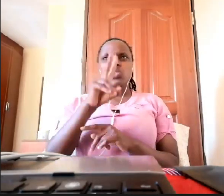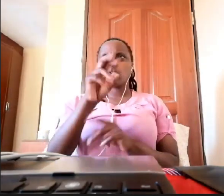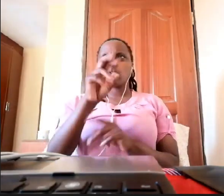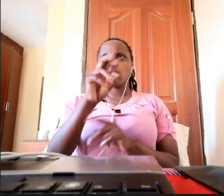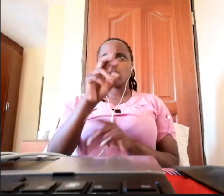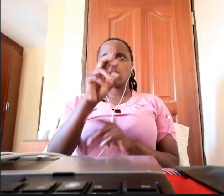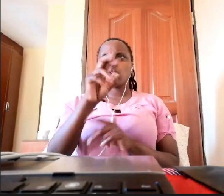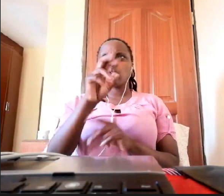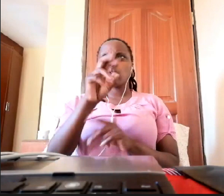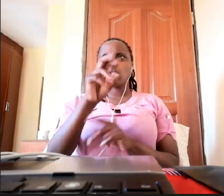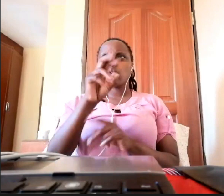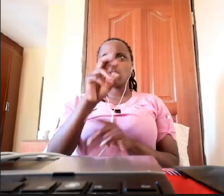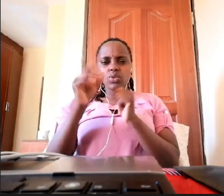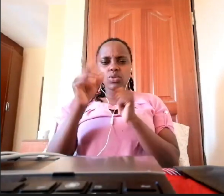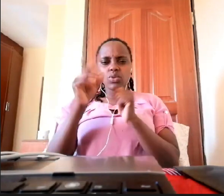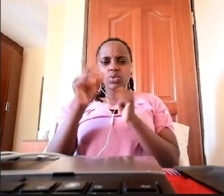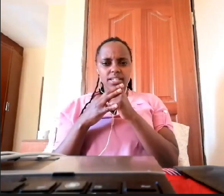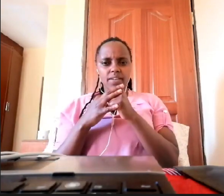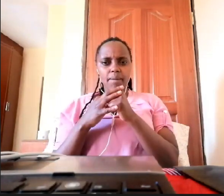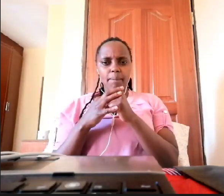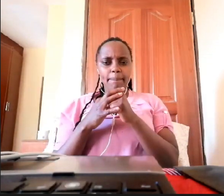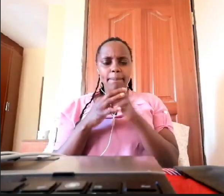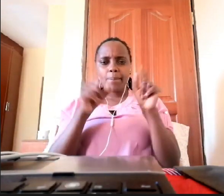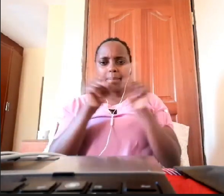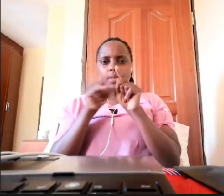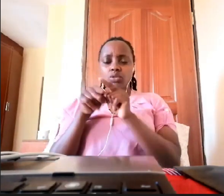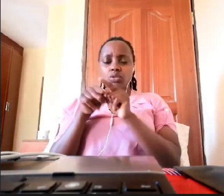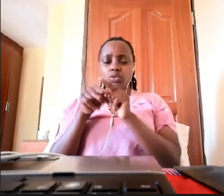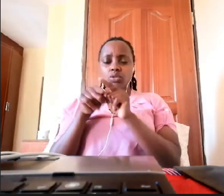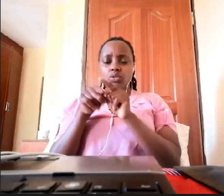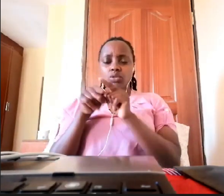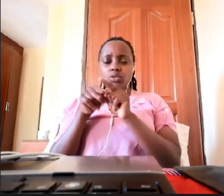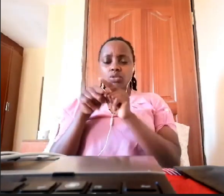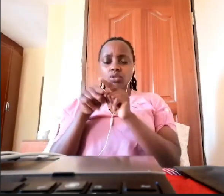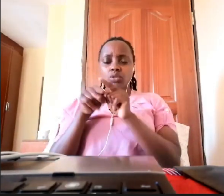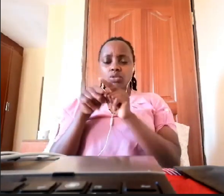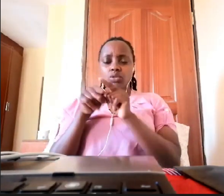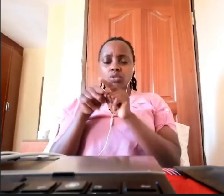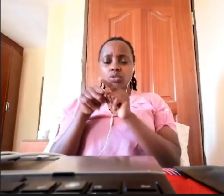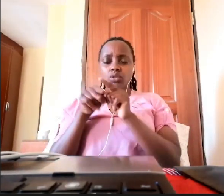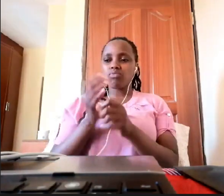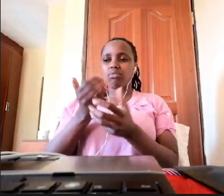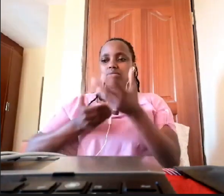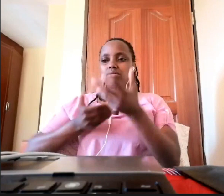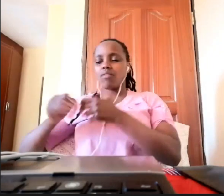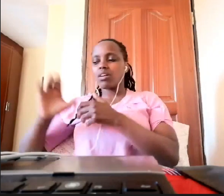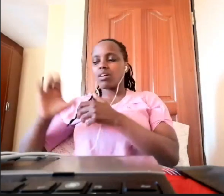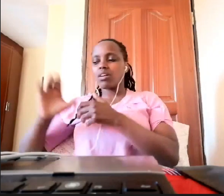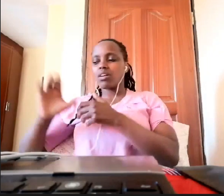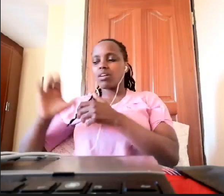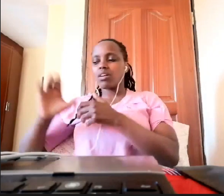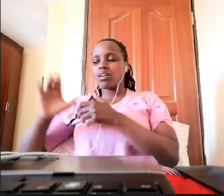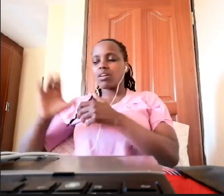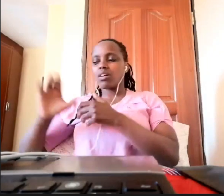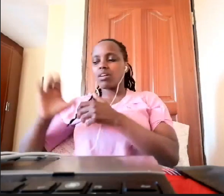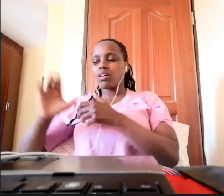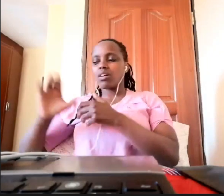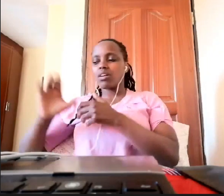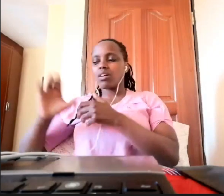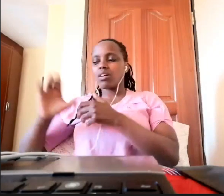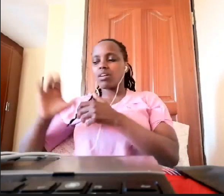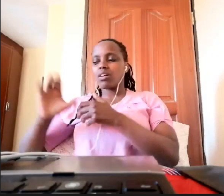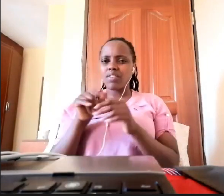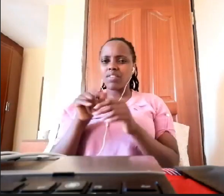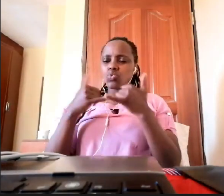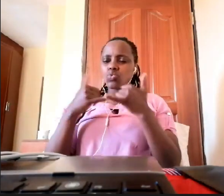in 2018, if I'm not wrong. And this was a result of a lot of engagement between CSOs and the government, the kind